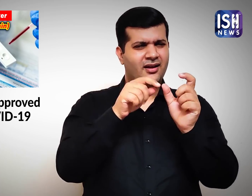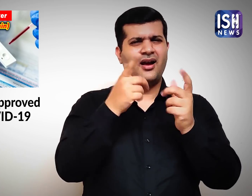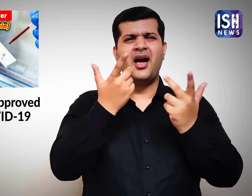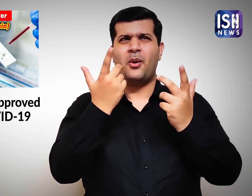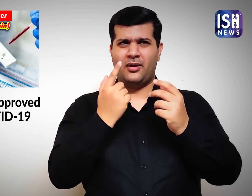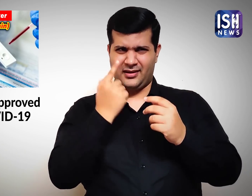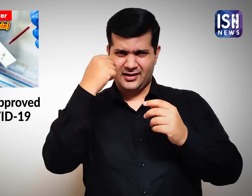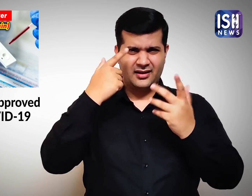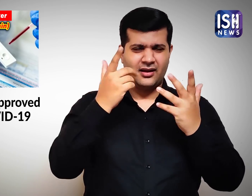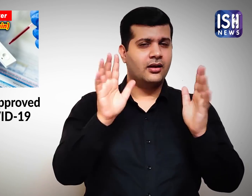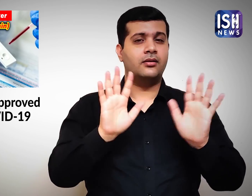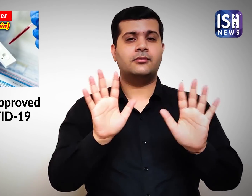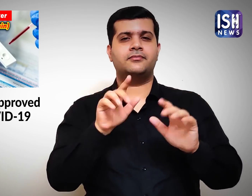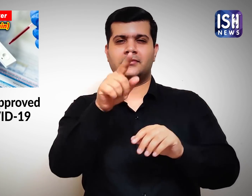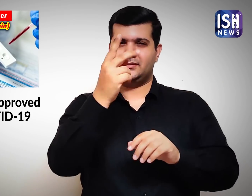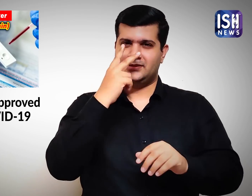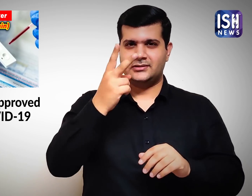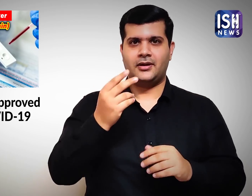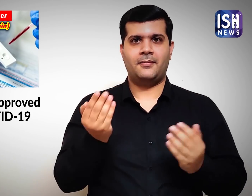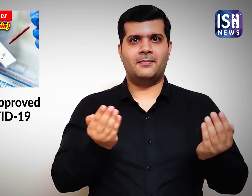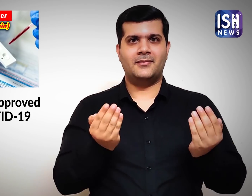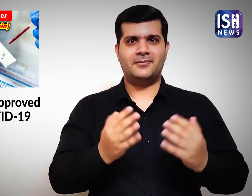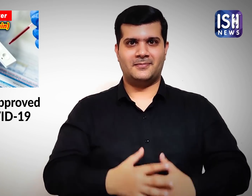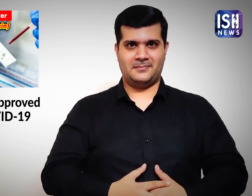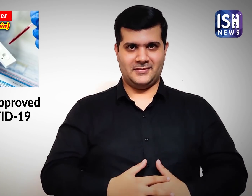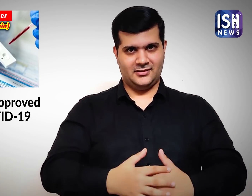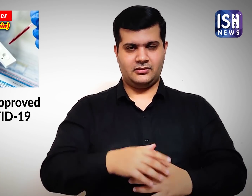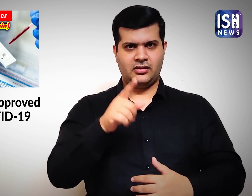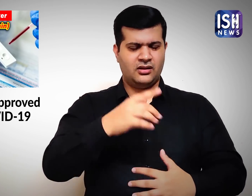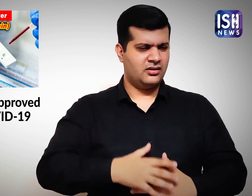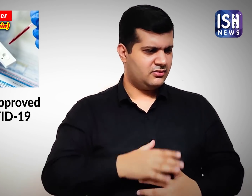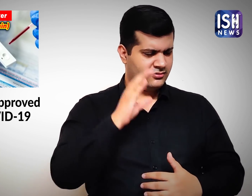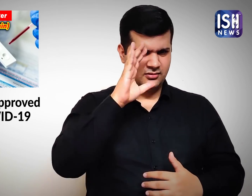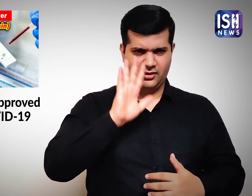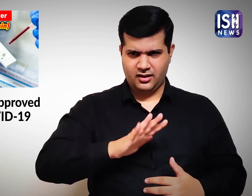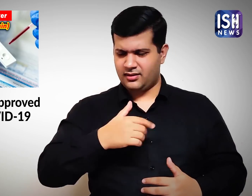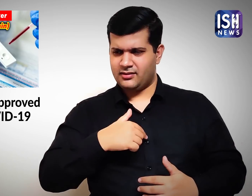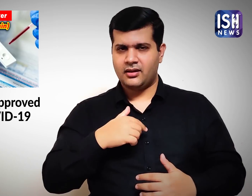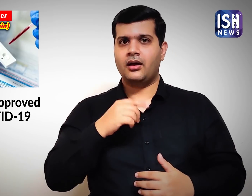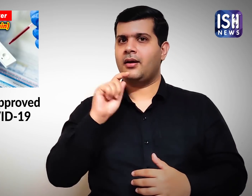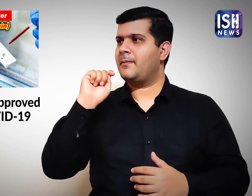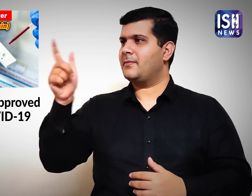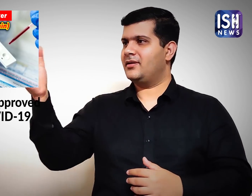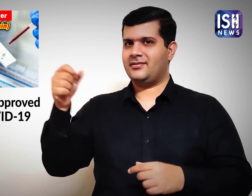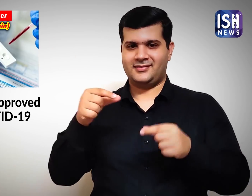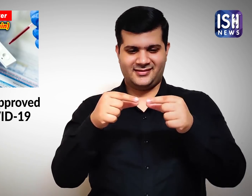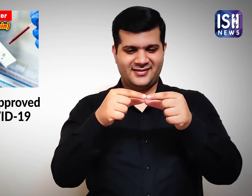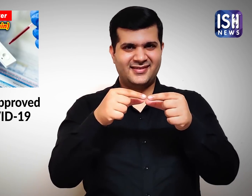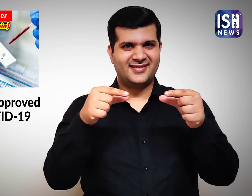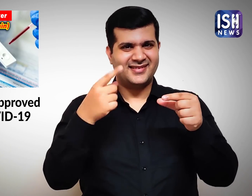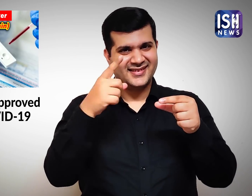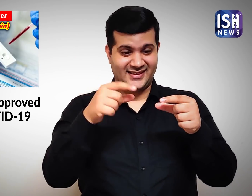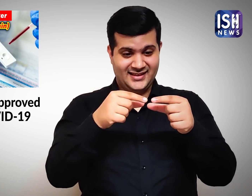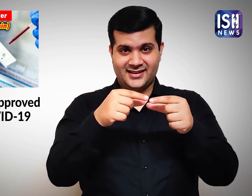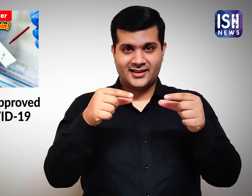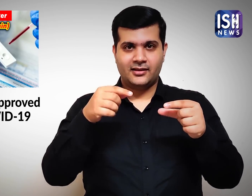The Philooda test will not require nasal samples. You are all aware of Pregnancy Test Kits.